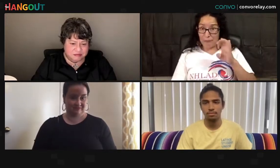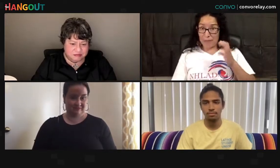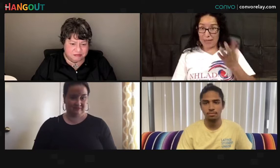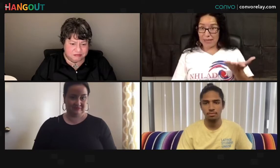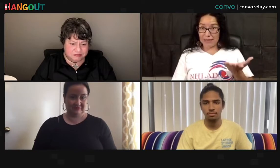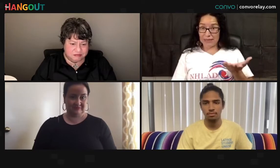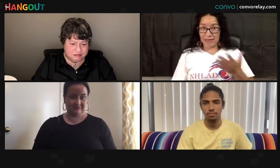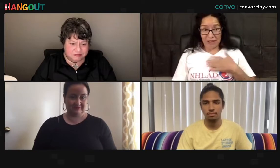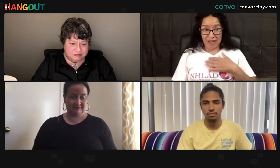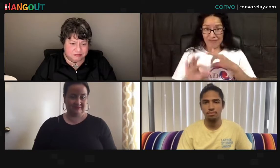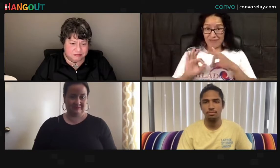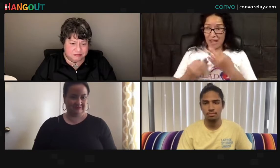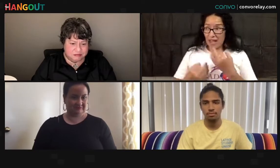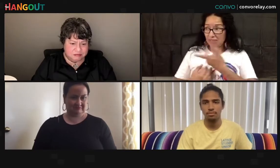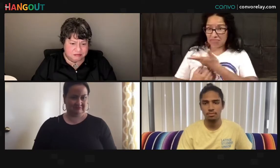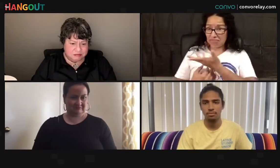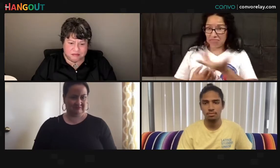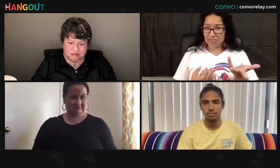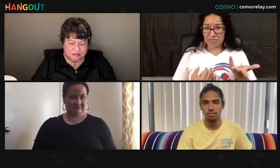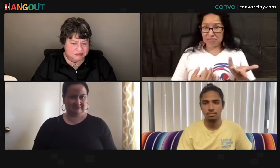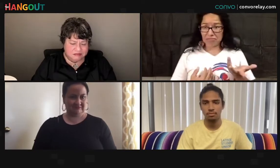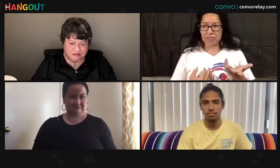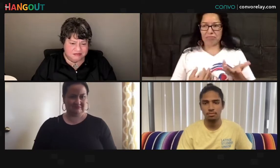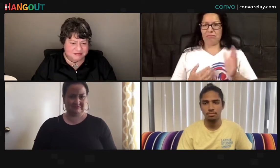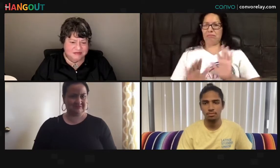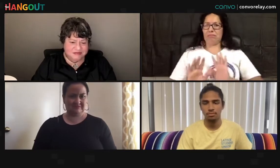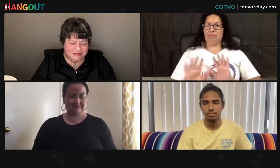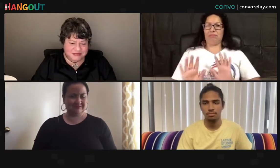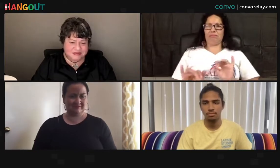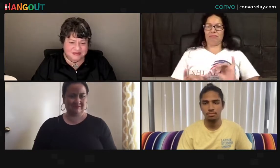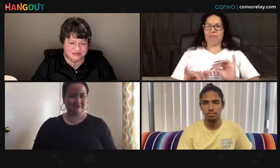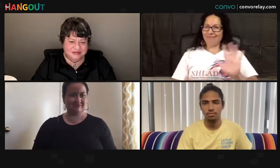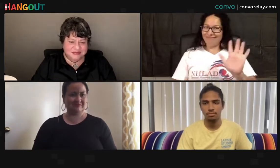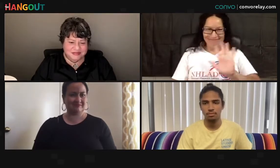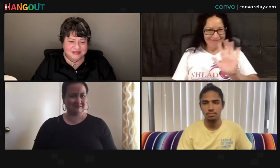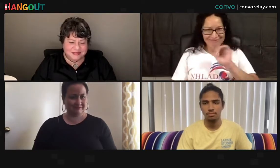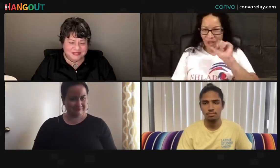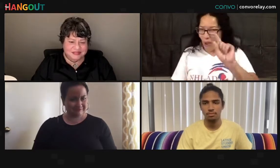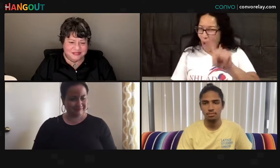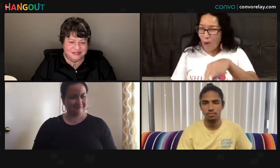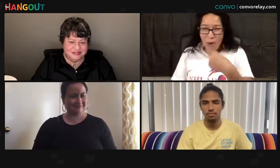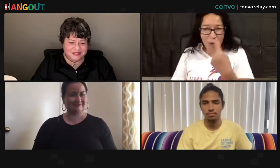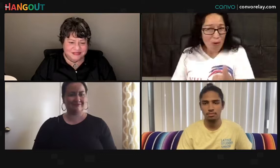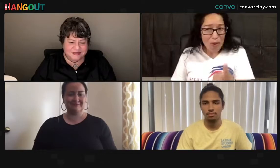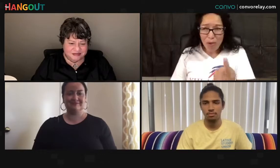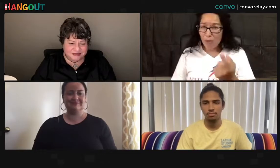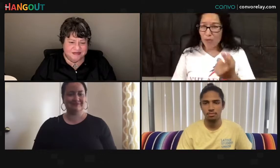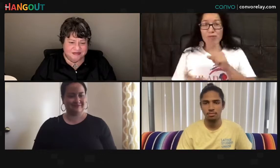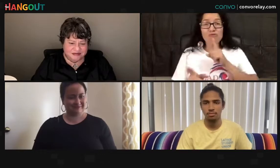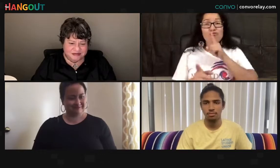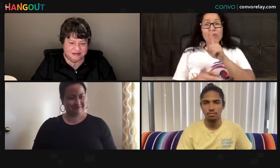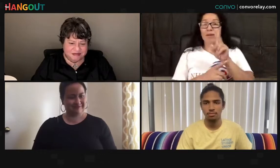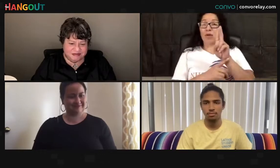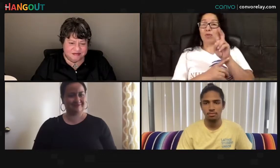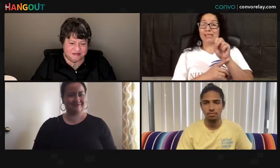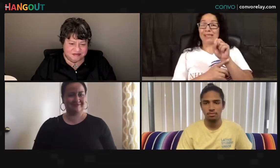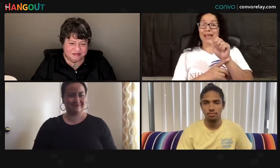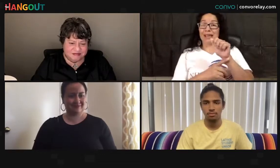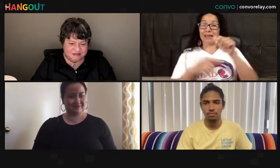I'm an immigrant. I was an immigrant here. So I'm not involved in any crime, am I? What about my family's not either?" And they were really taken back. And I